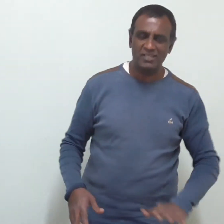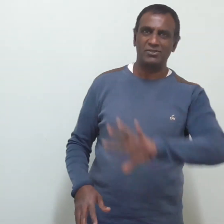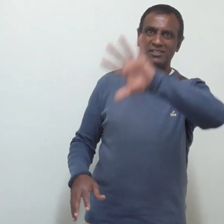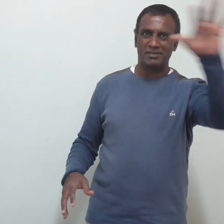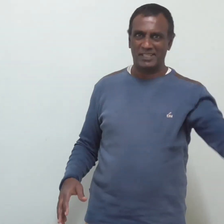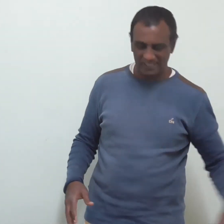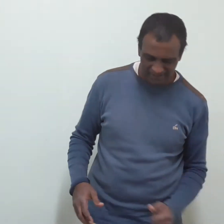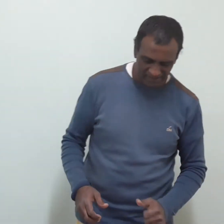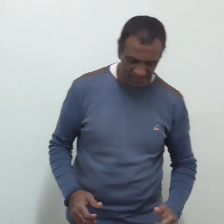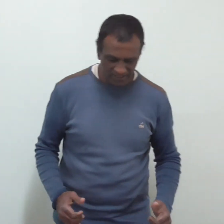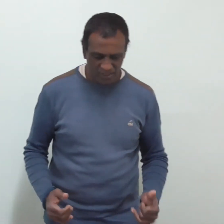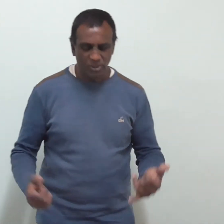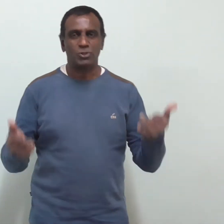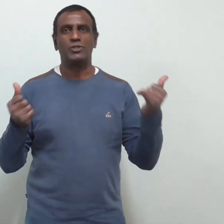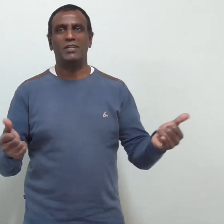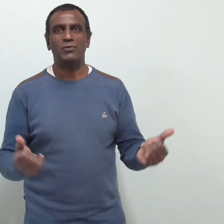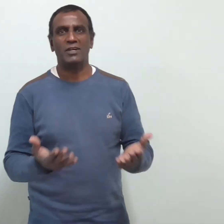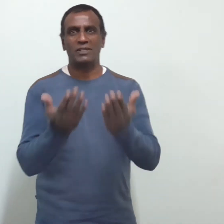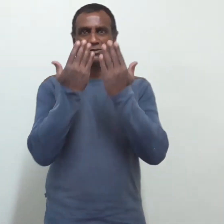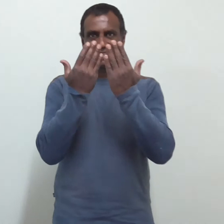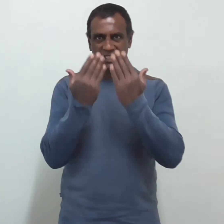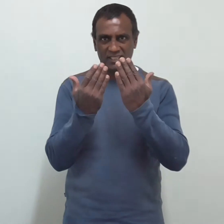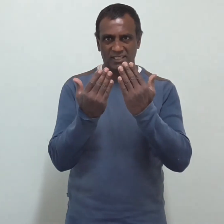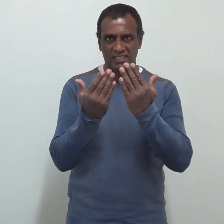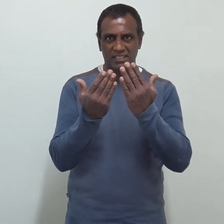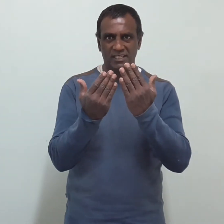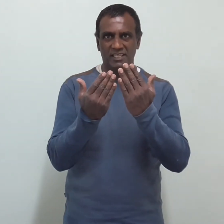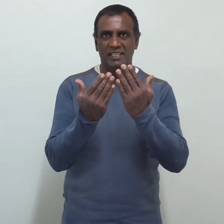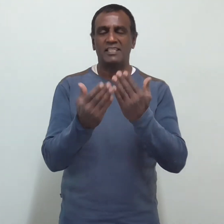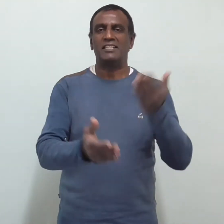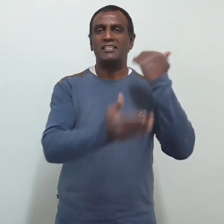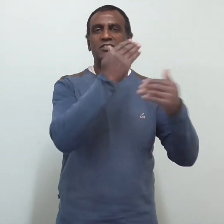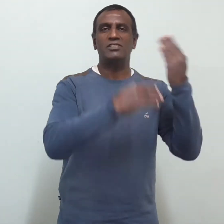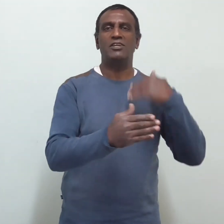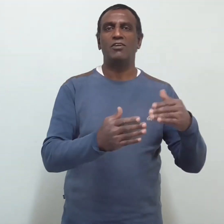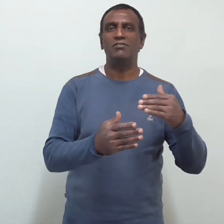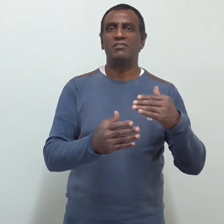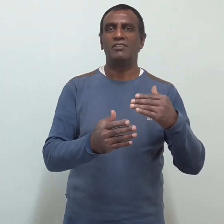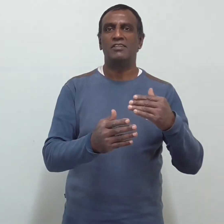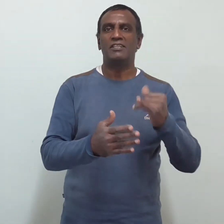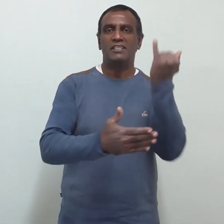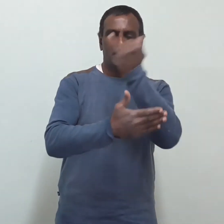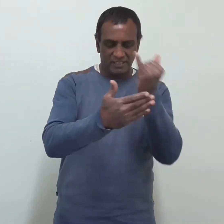Hello everybody. Today we are going to study the history of